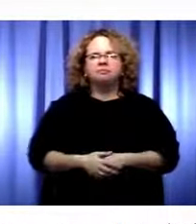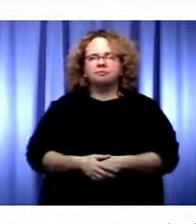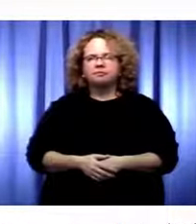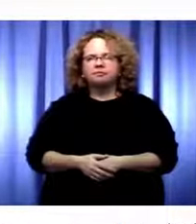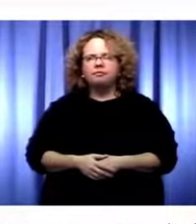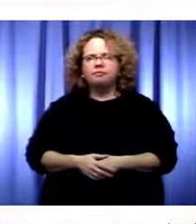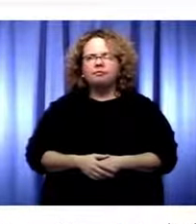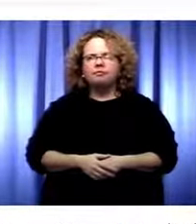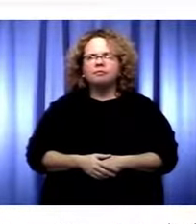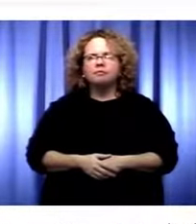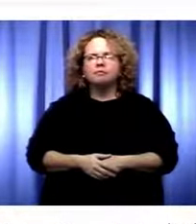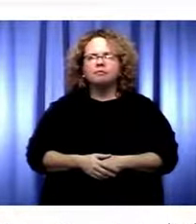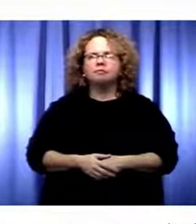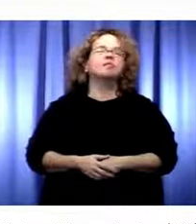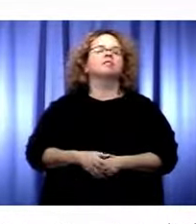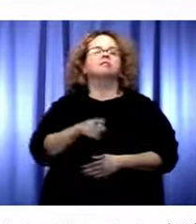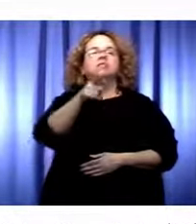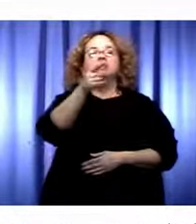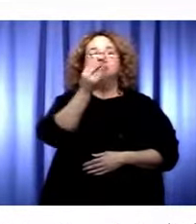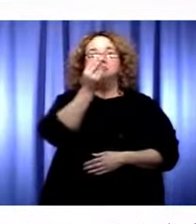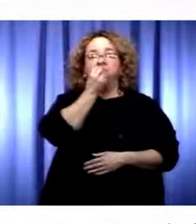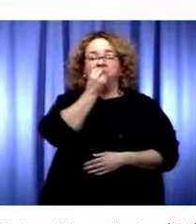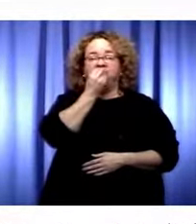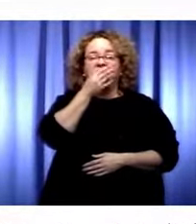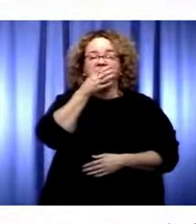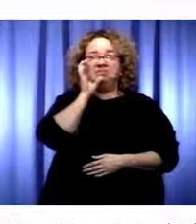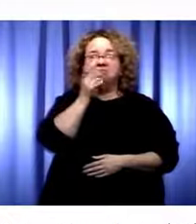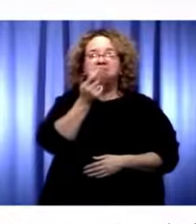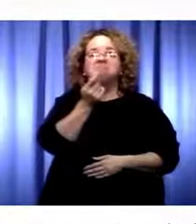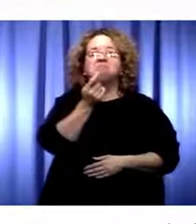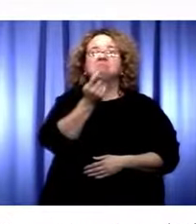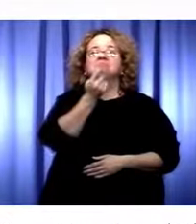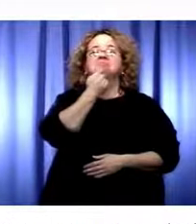that is easily digestible, it will process through the system faster.